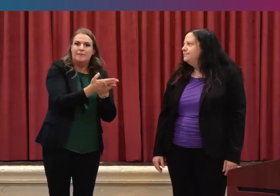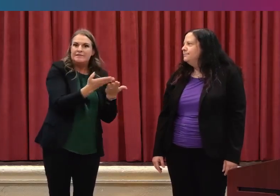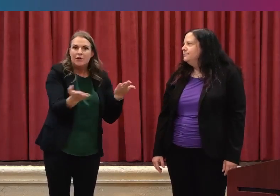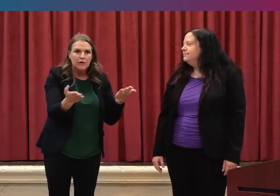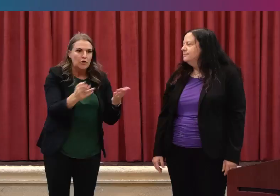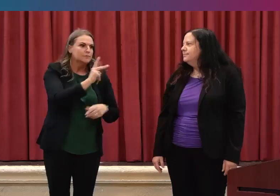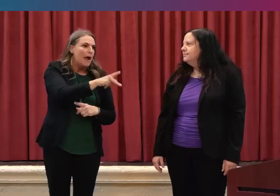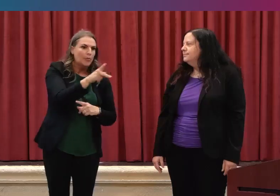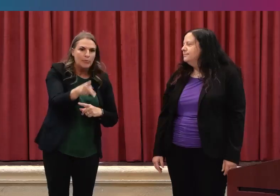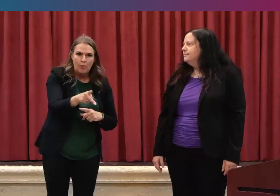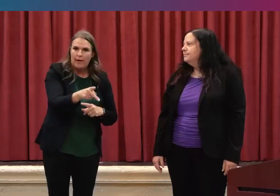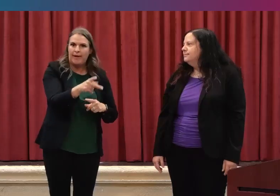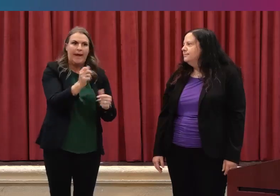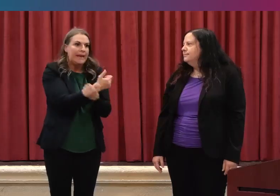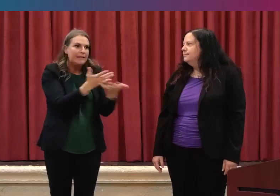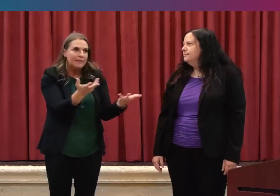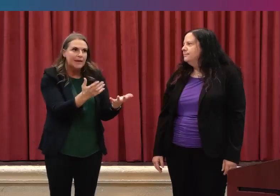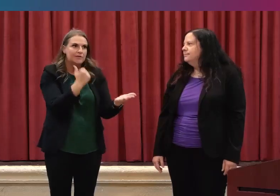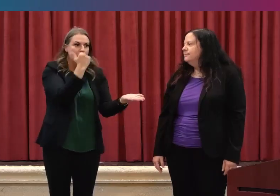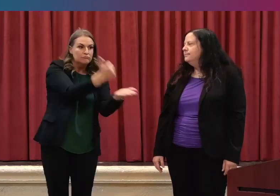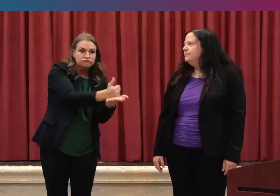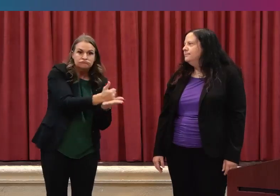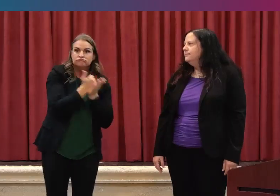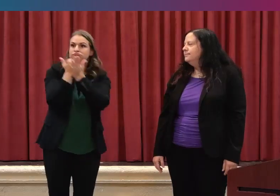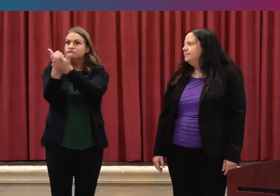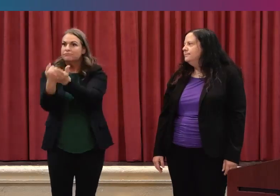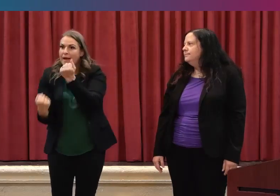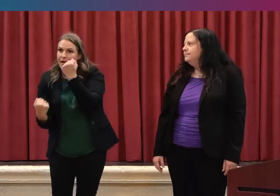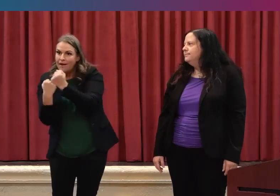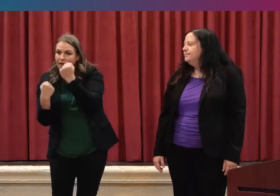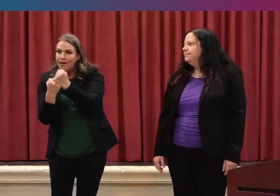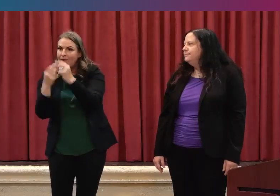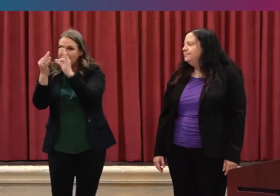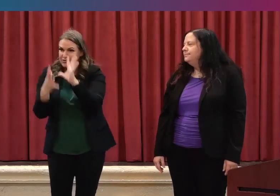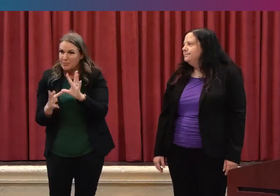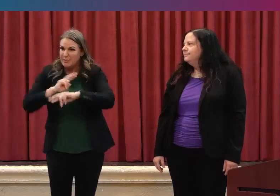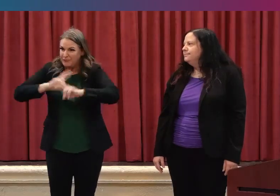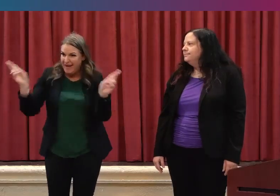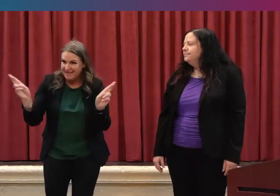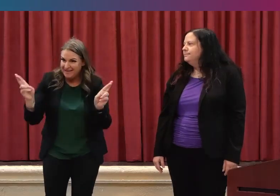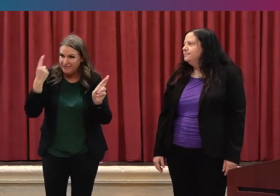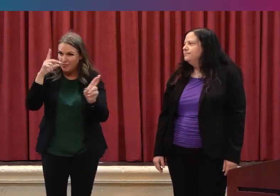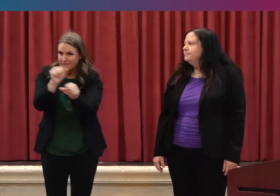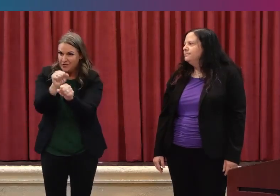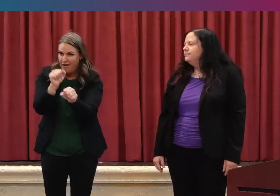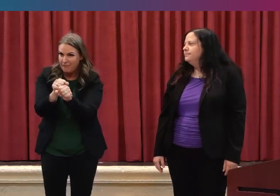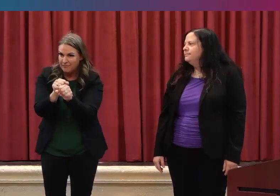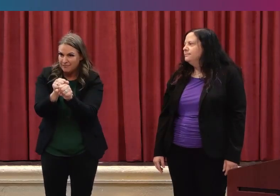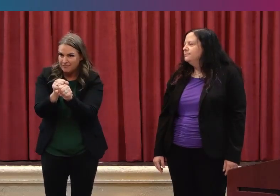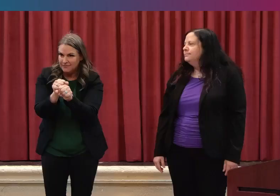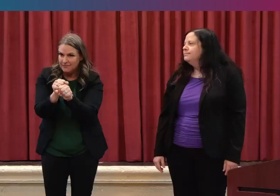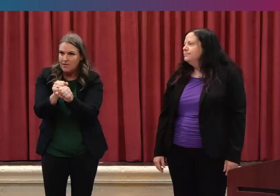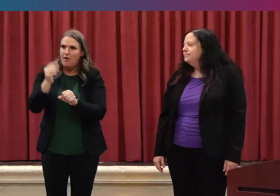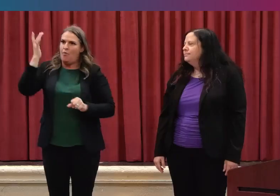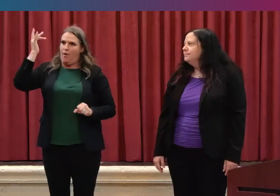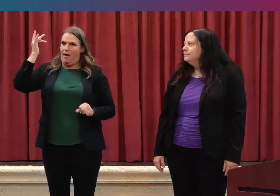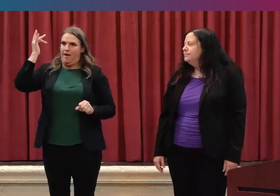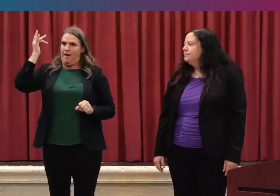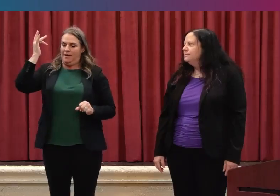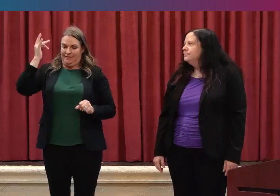salon, regardless of where it is. If there's going to be support information to help that interpreter prep for the job so that we can pass that information on to